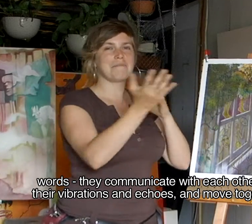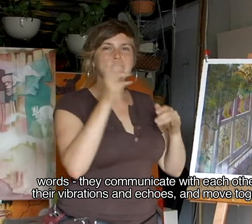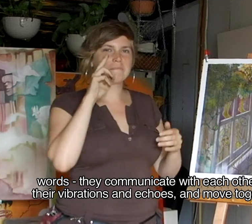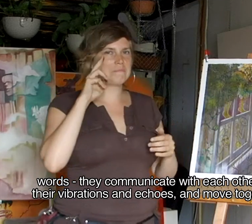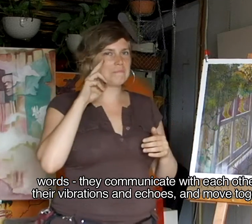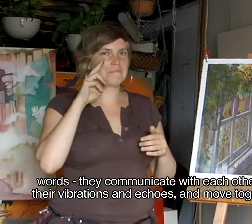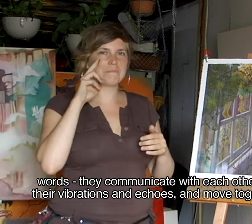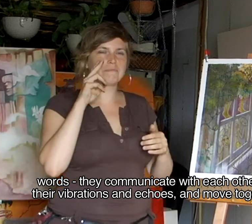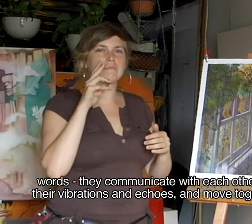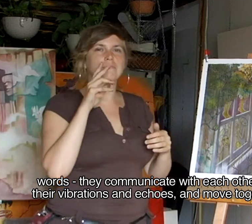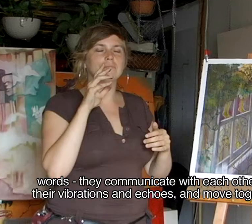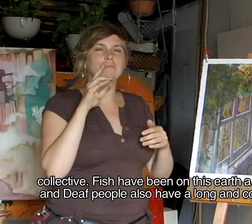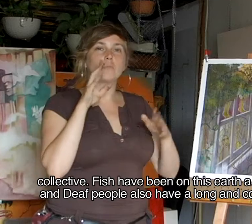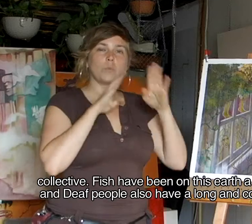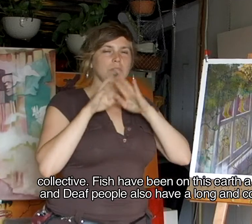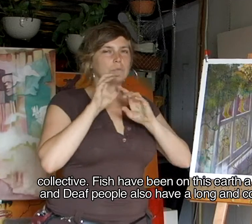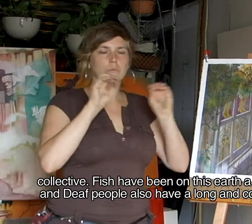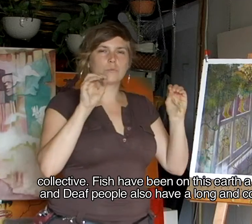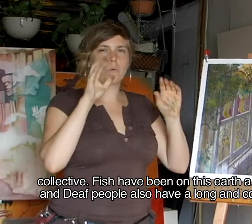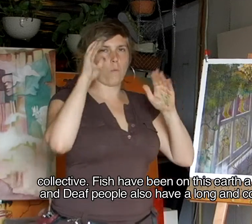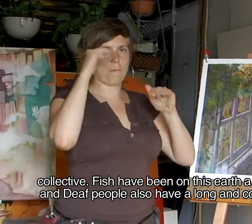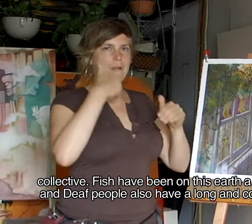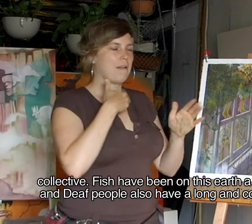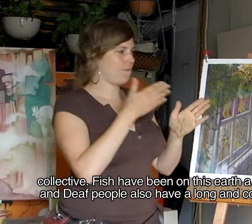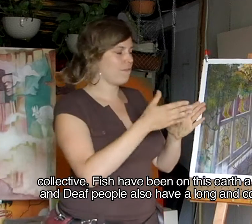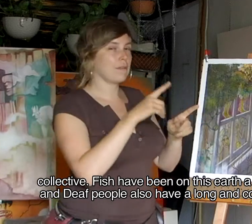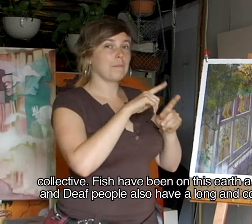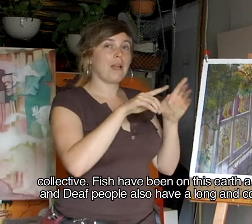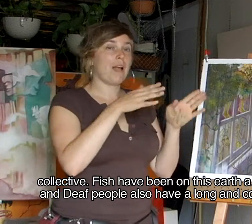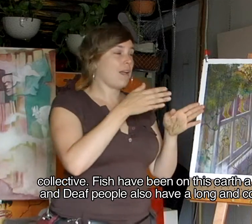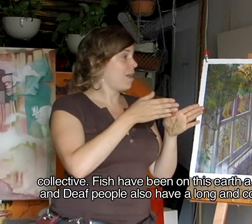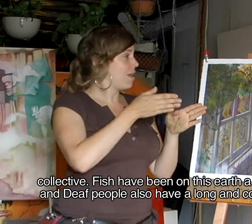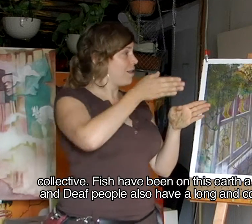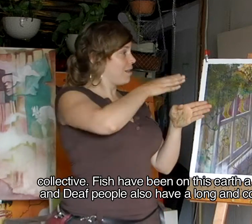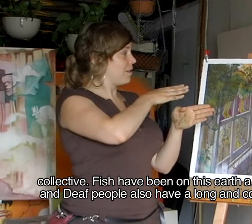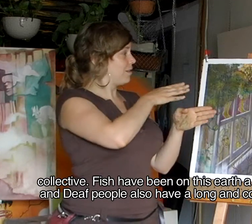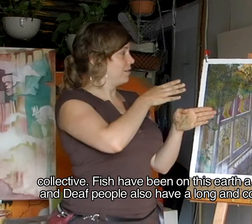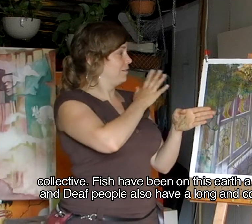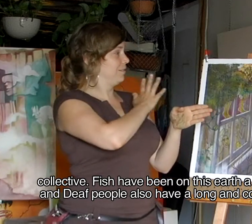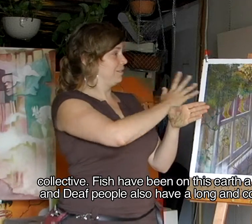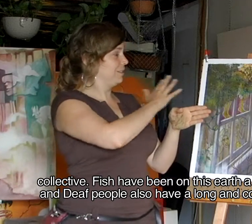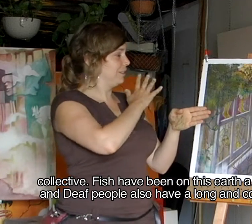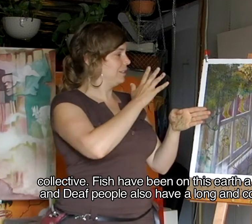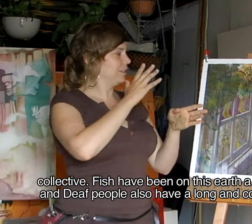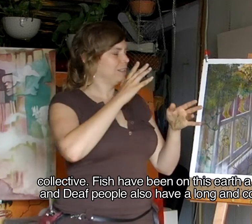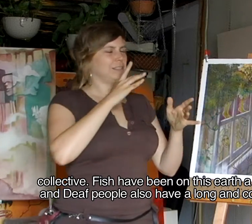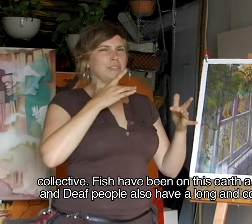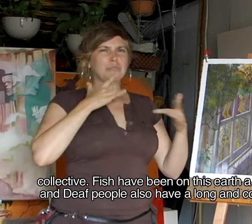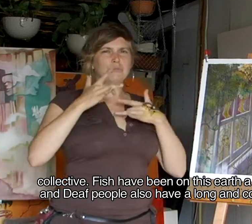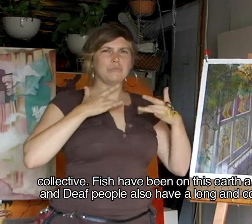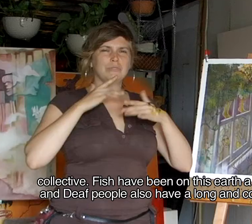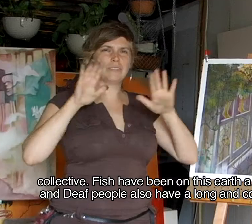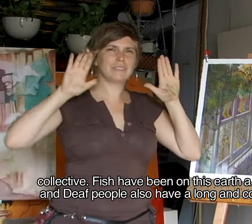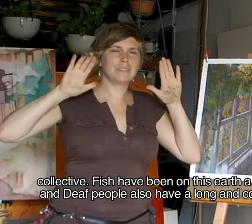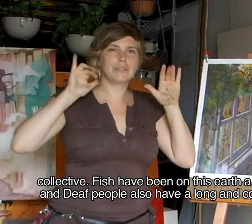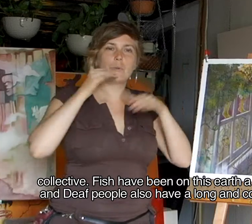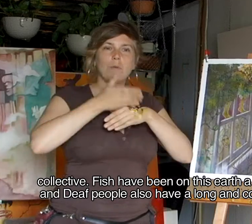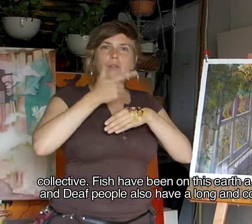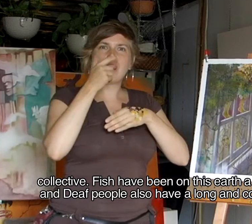Similarly, deaf people work together in a collective way. We share a common experience and we understand each